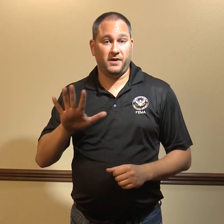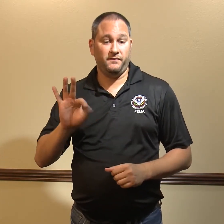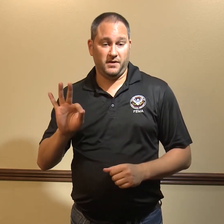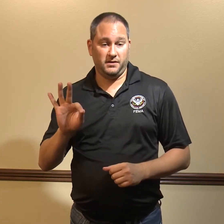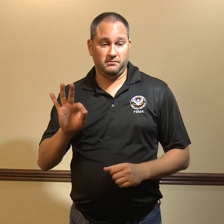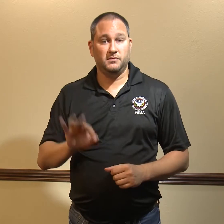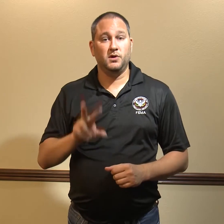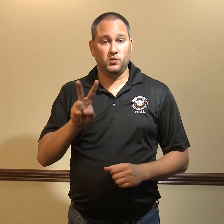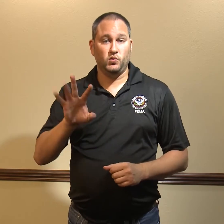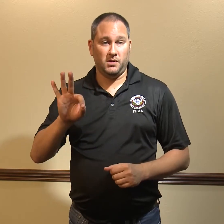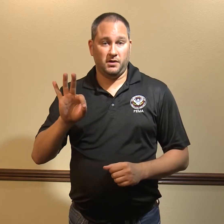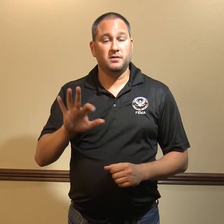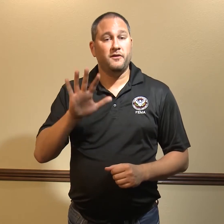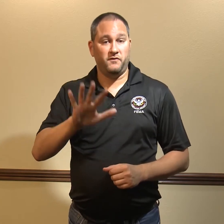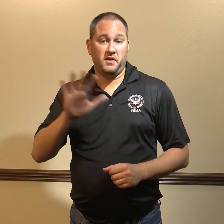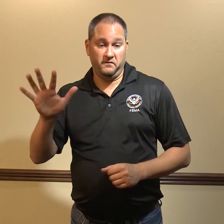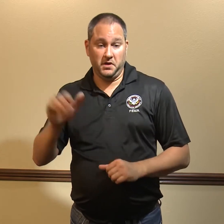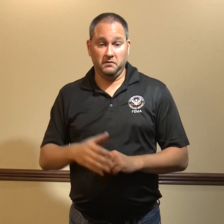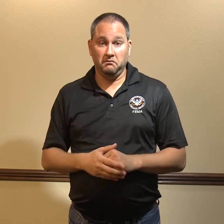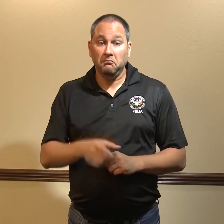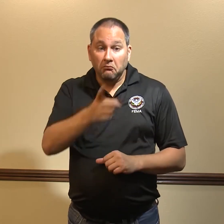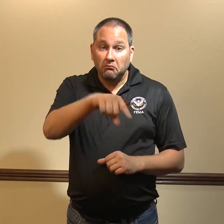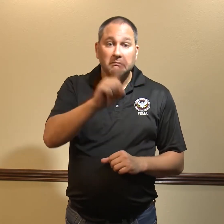800-659-2955. Deaf and hard of hearing individuals may call